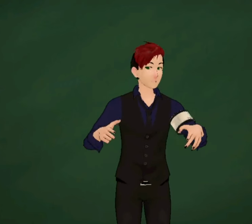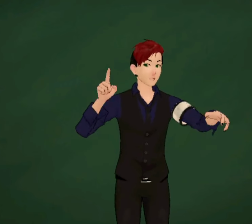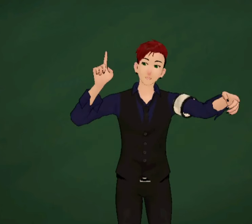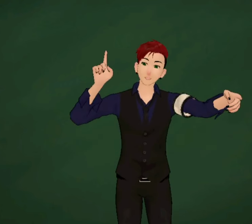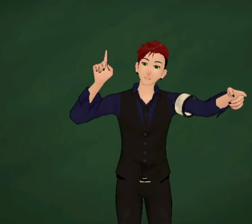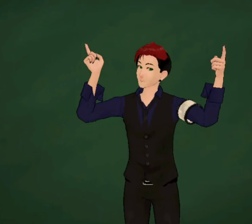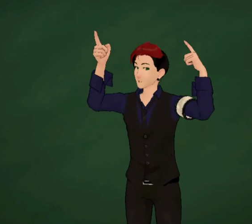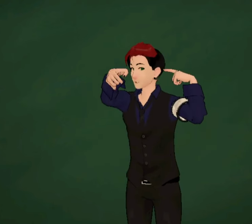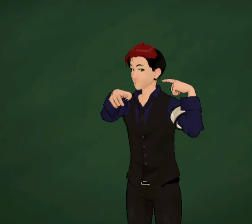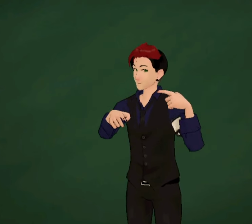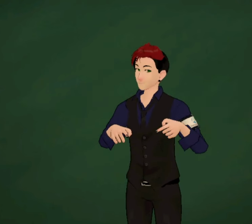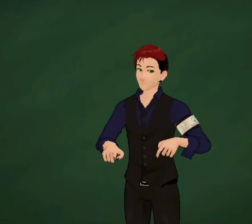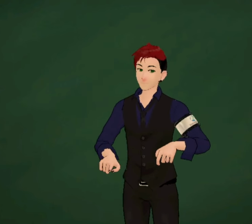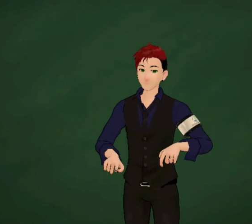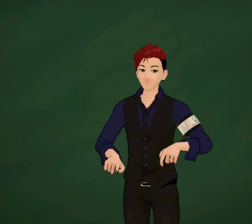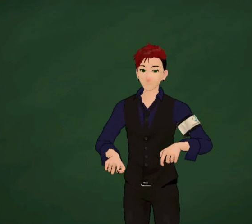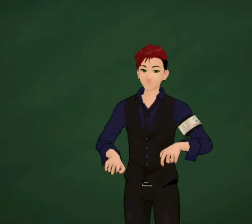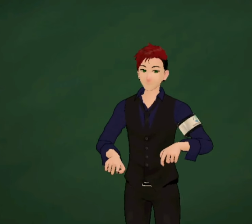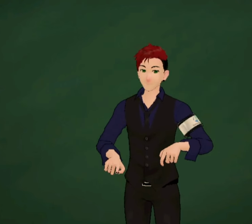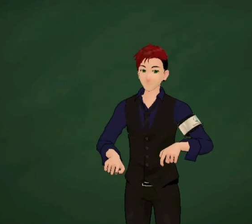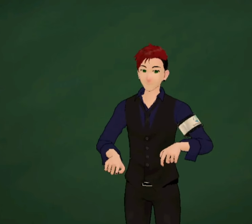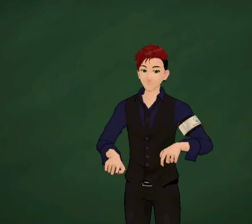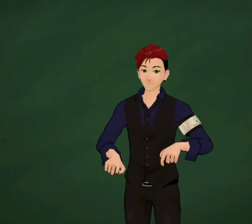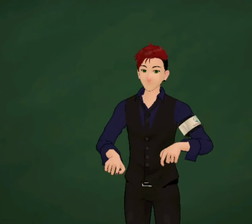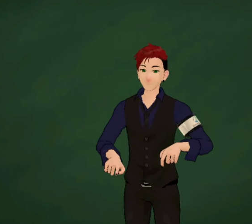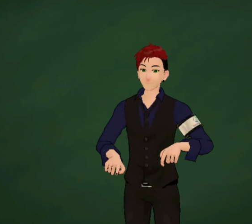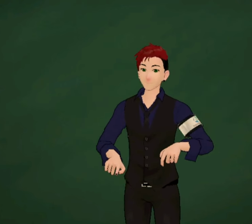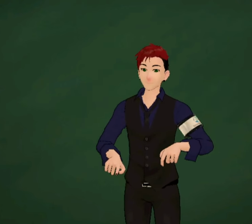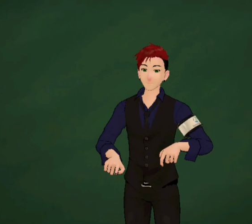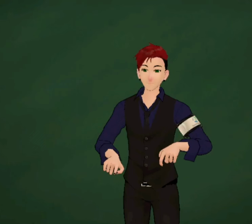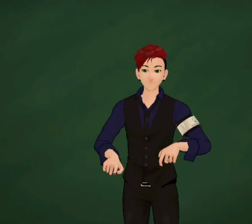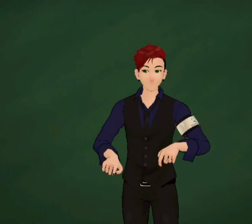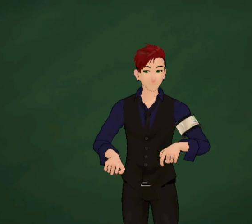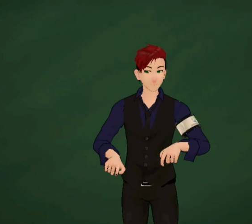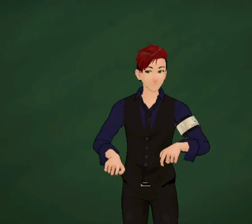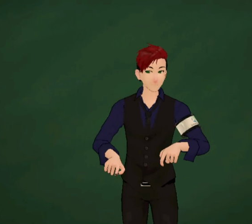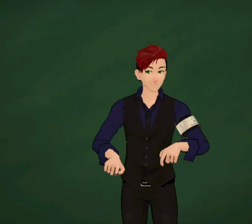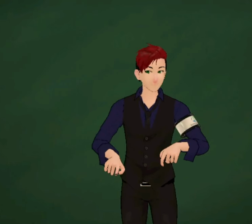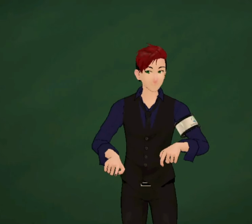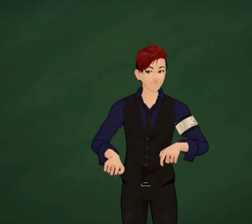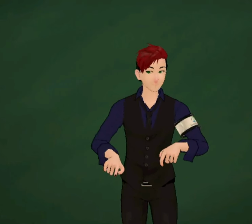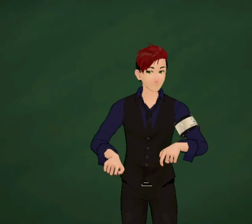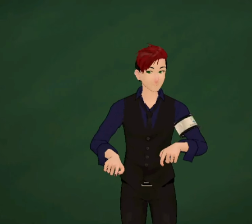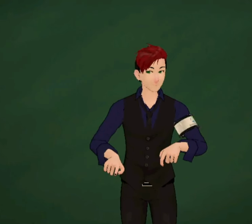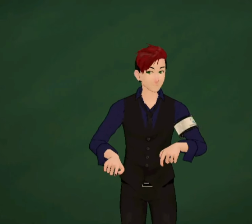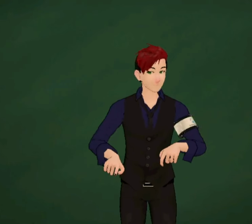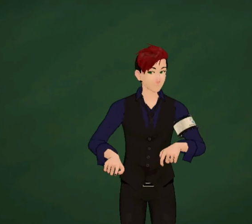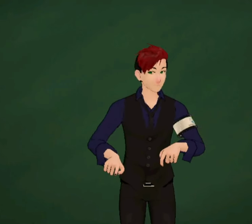right. Yeah, Switch. We have our rivals. we have rivals. Wait, this is Okay, gonna be let fun. me